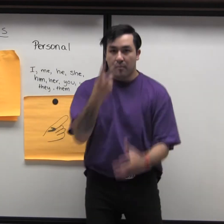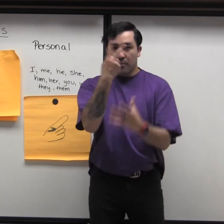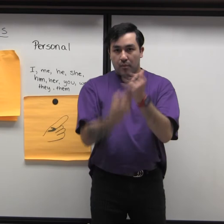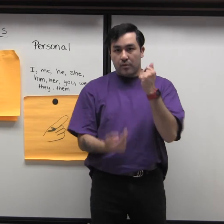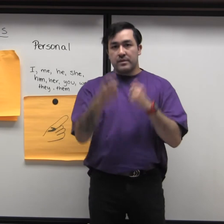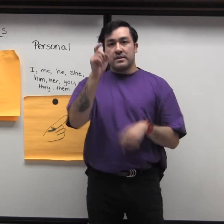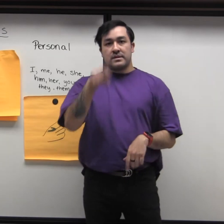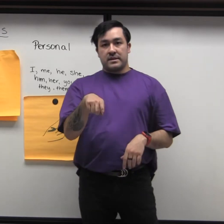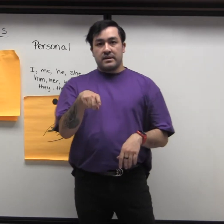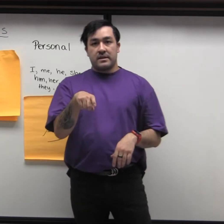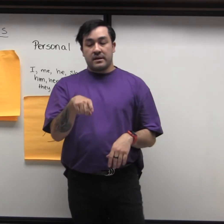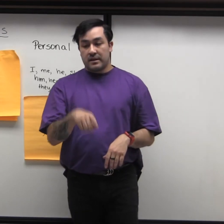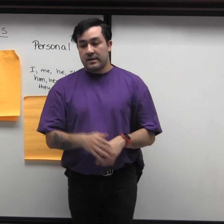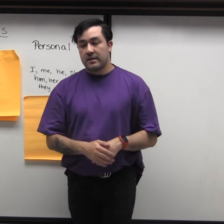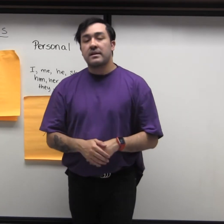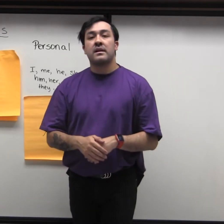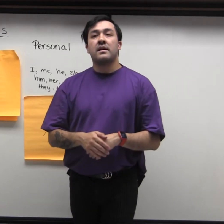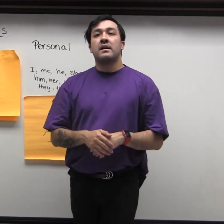her. So you need both of those.